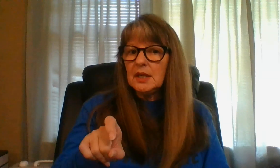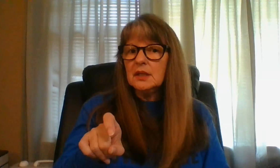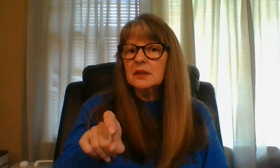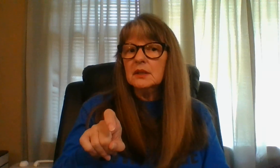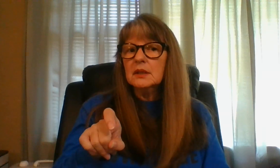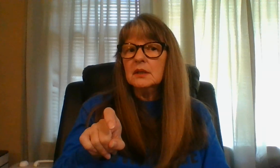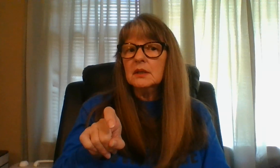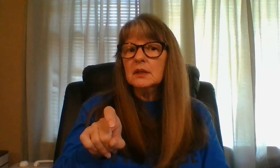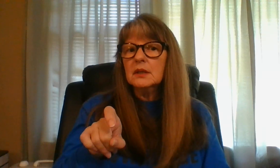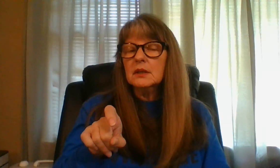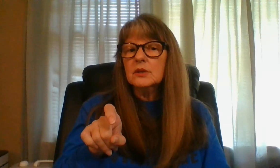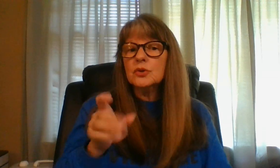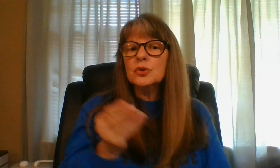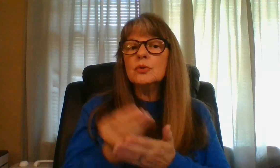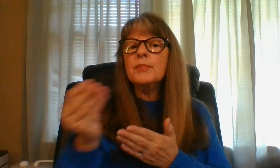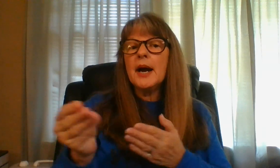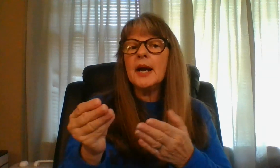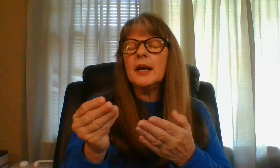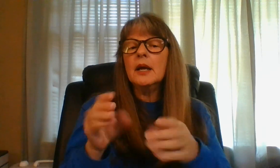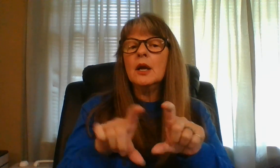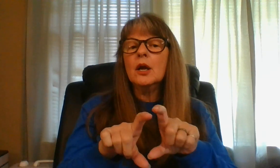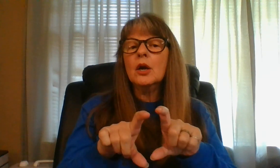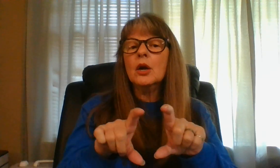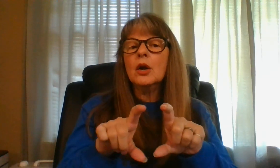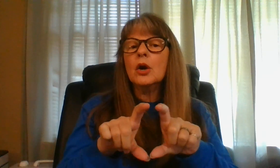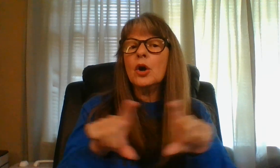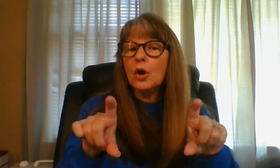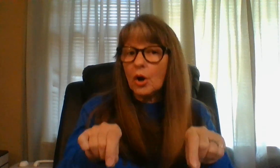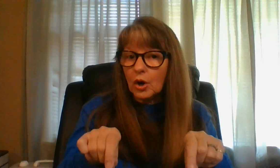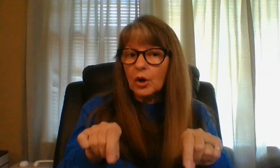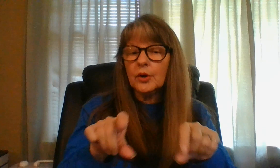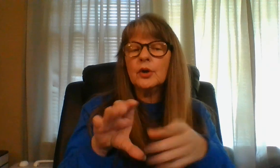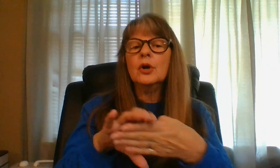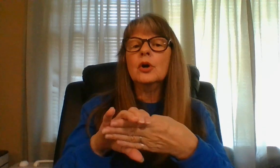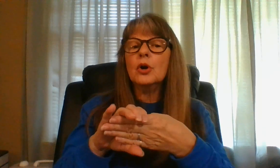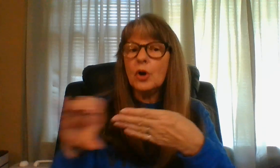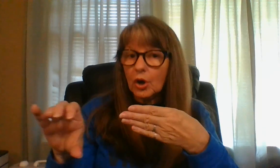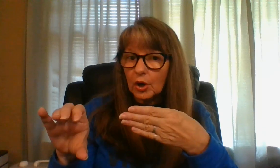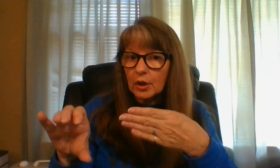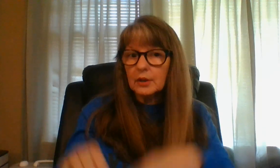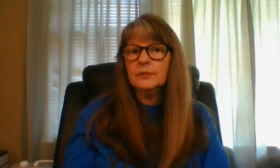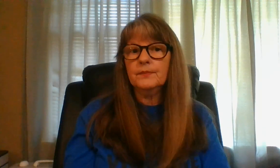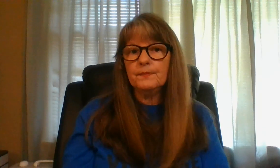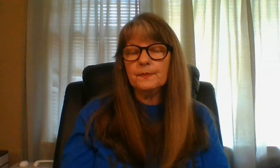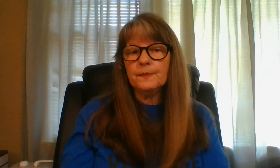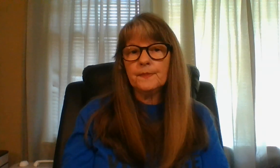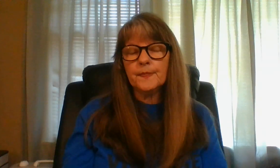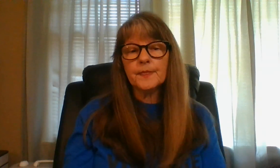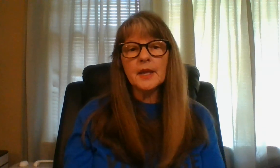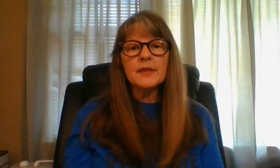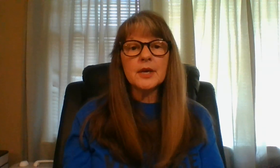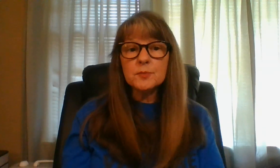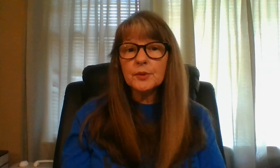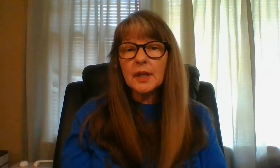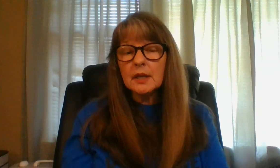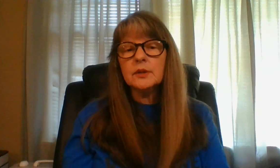need to buy card, card. That's pretty